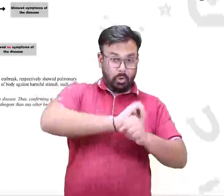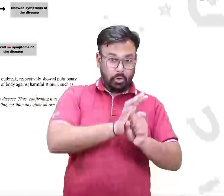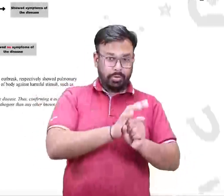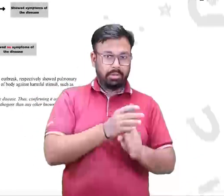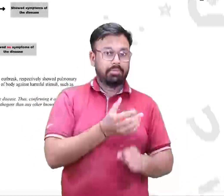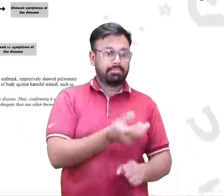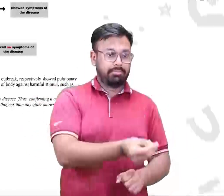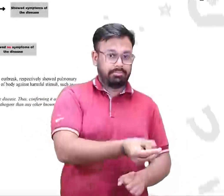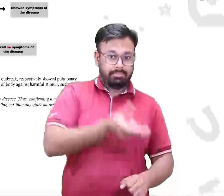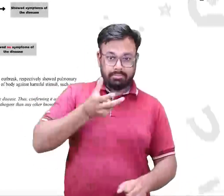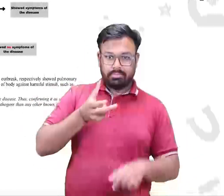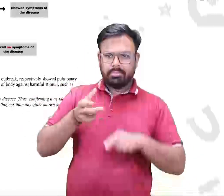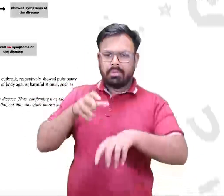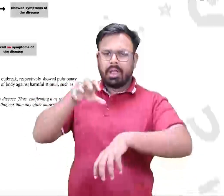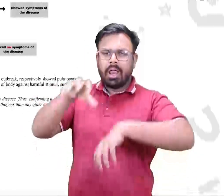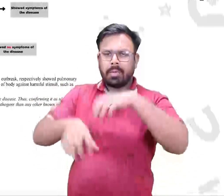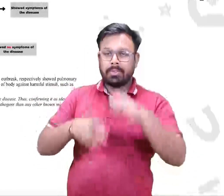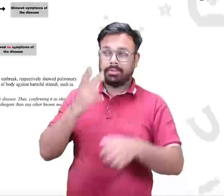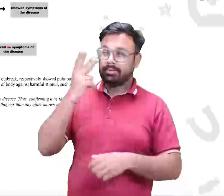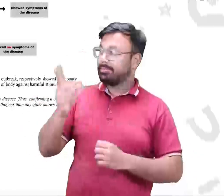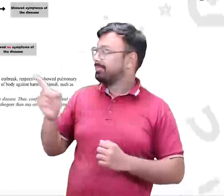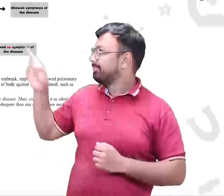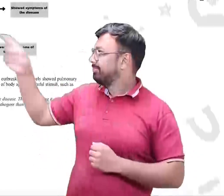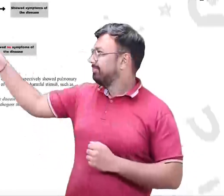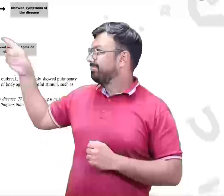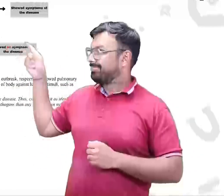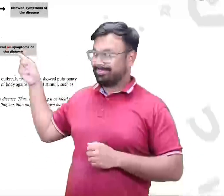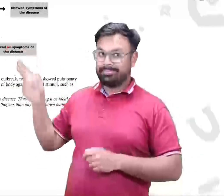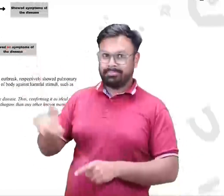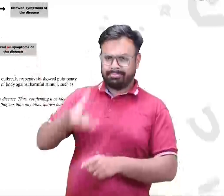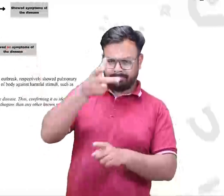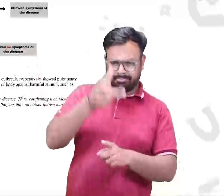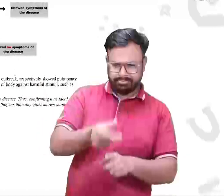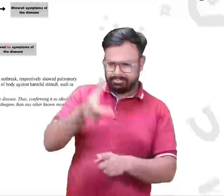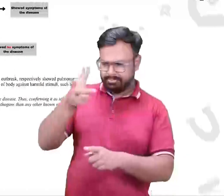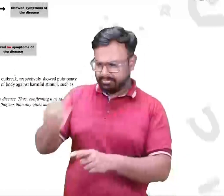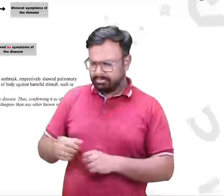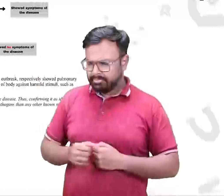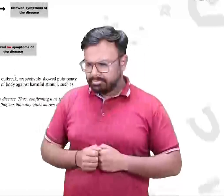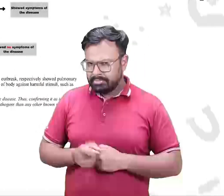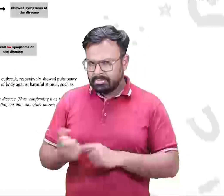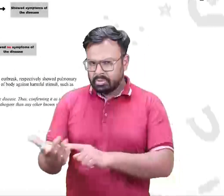Bats confirmed as virus reservoir.